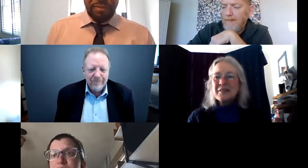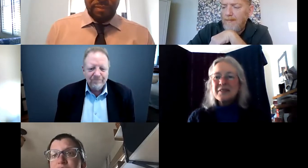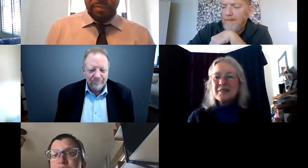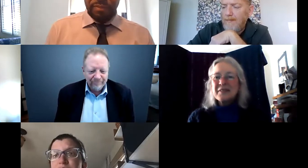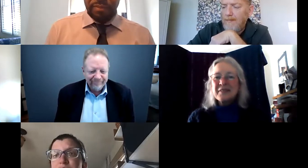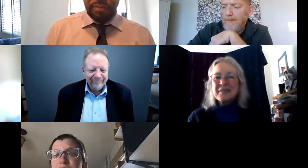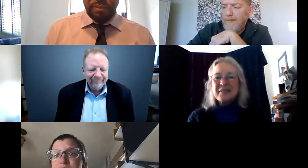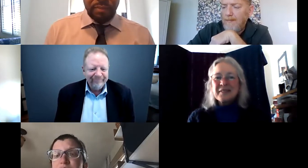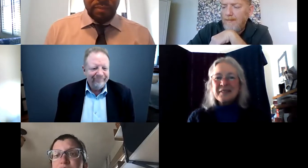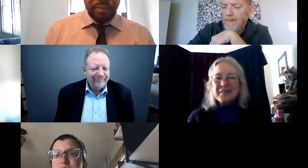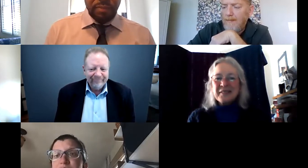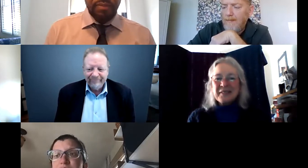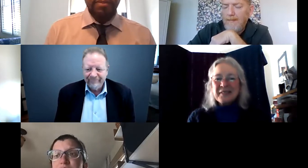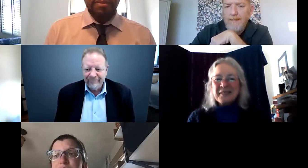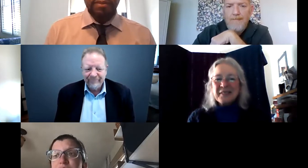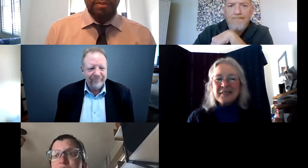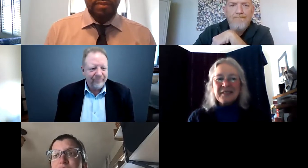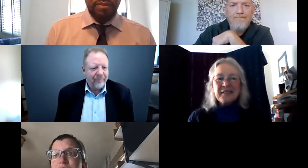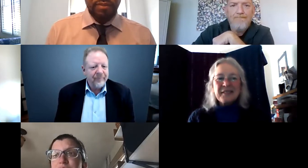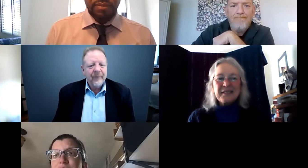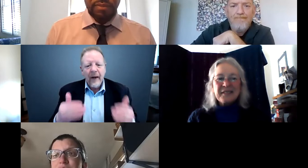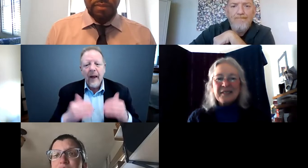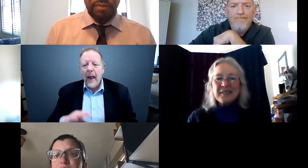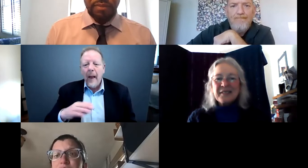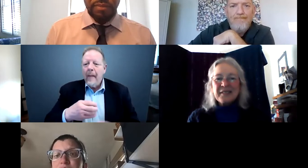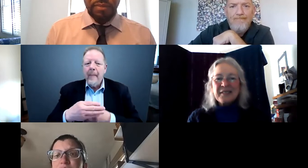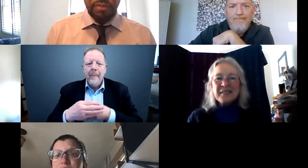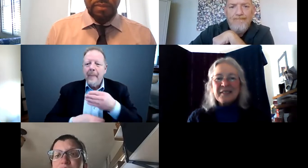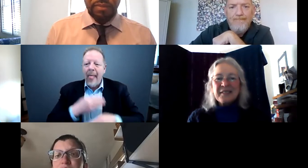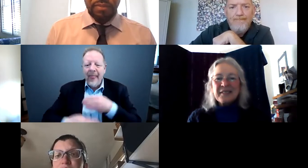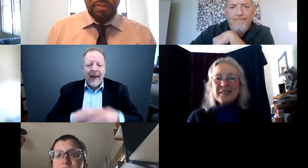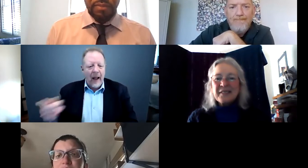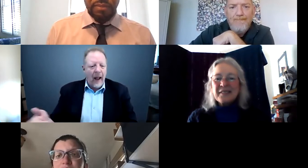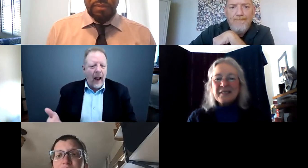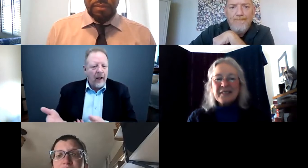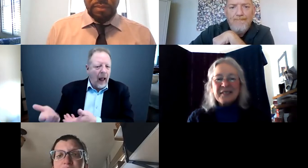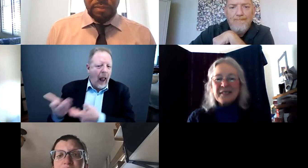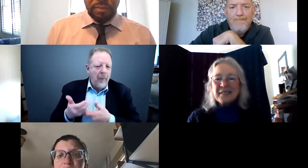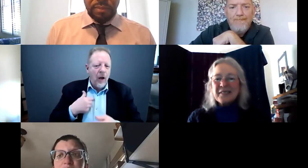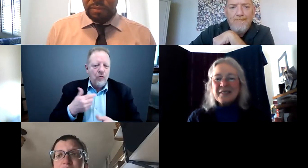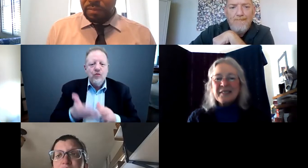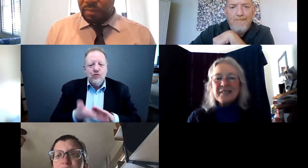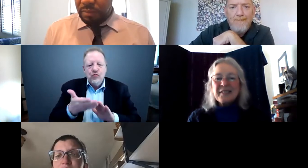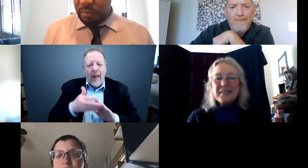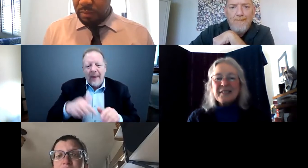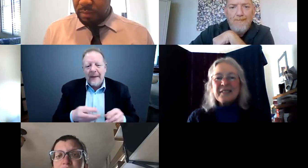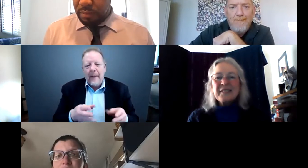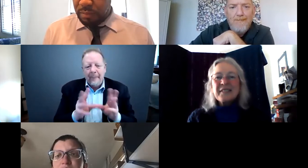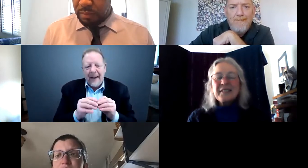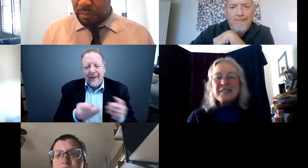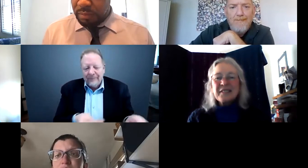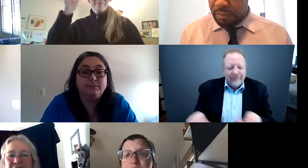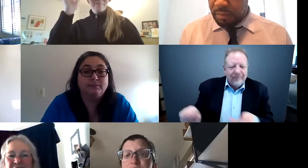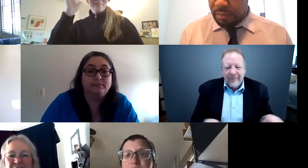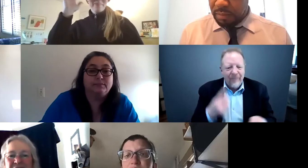Hearing. And we have Bethany is helping us run this meeting with the commission. So she's our big help for this.